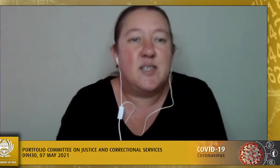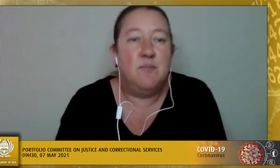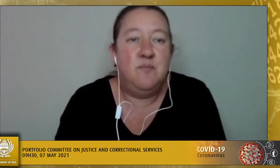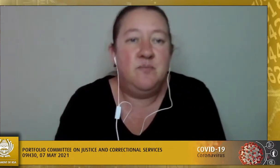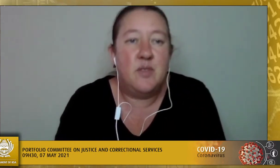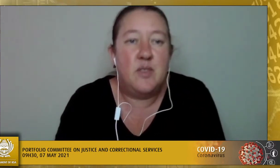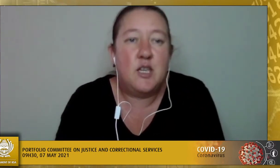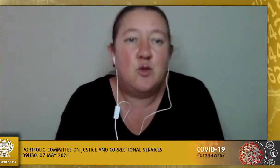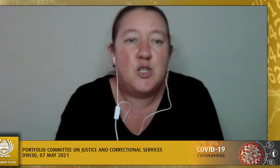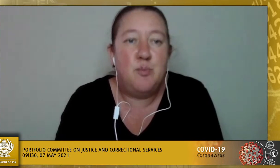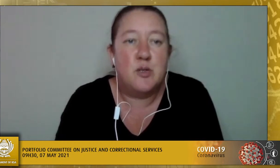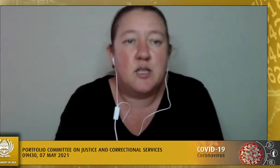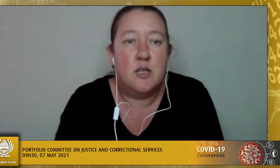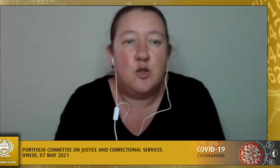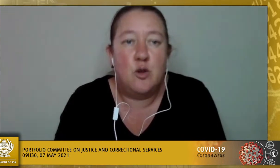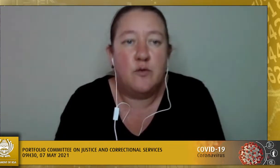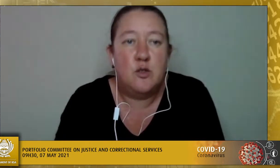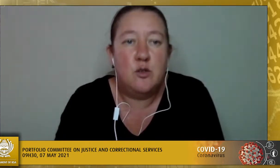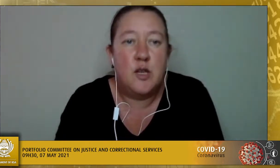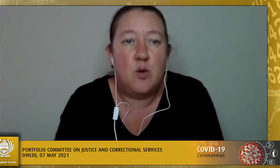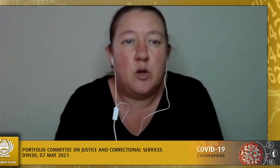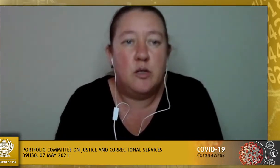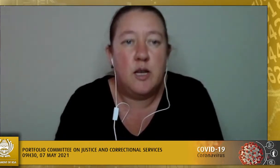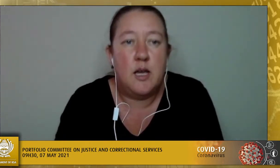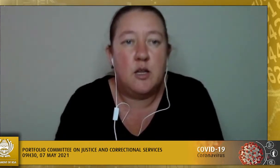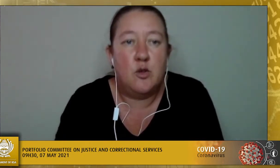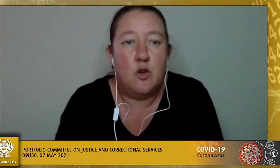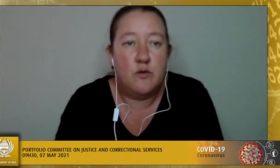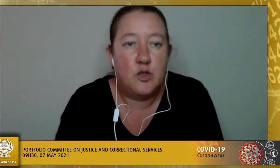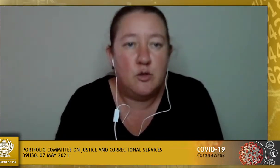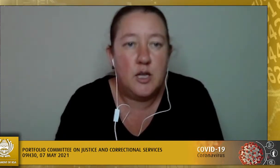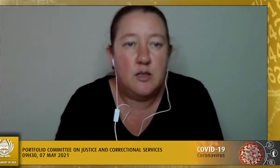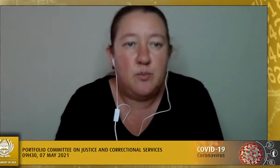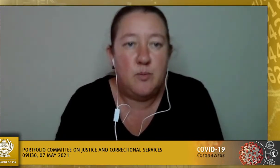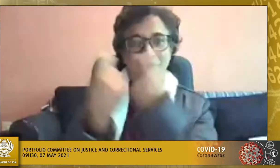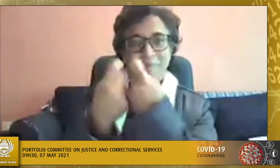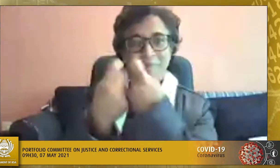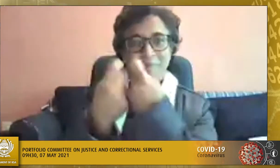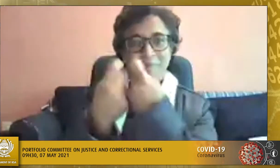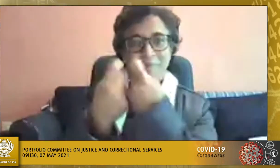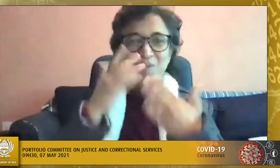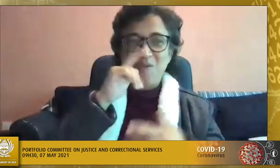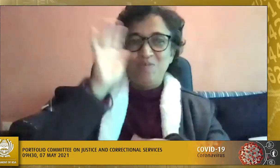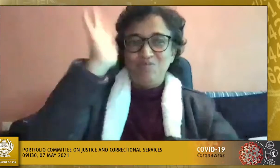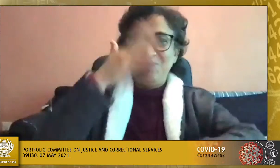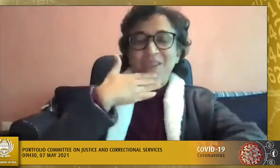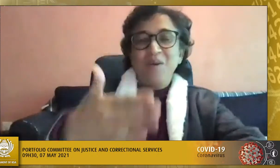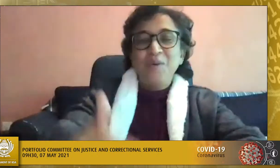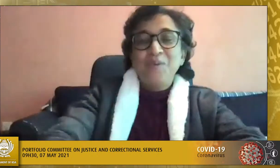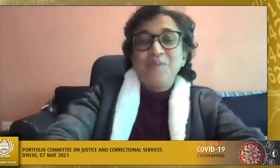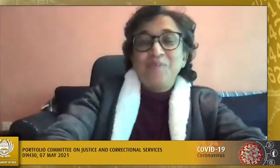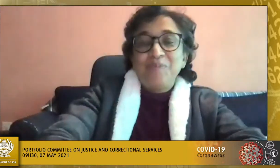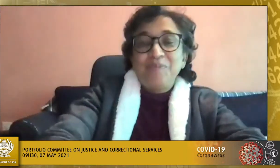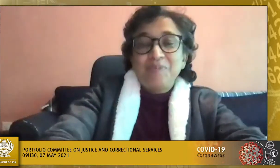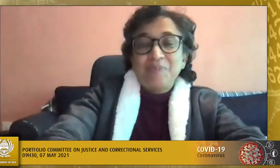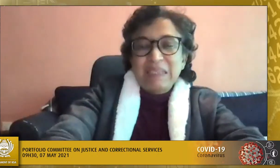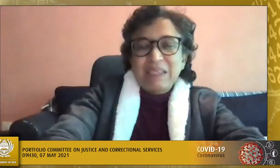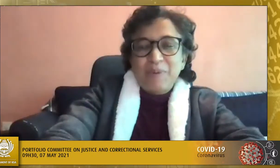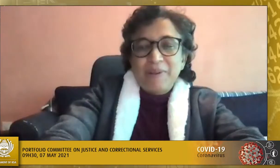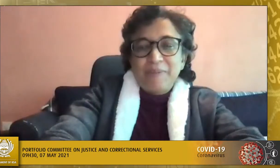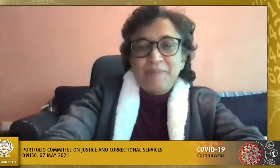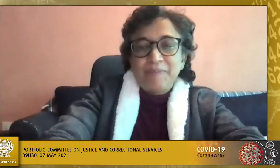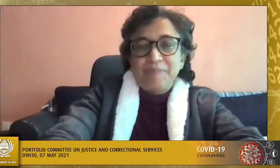yes thank you chairperson good afternoon everyone and good afternoon NDP and your team thank you